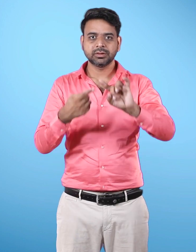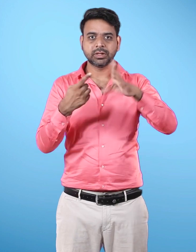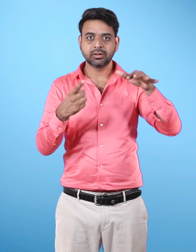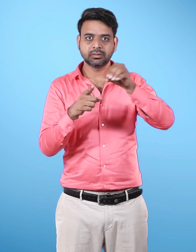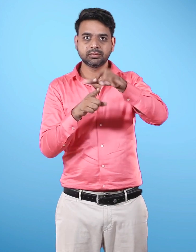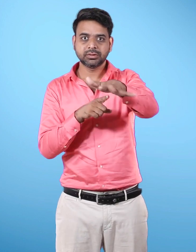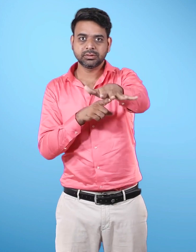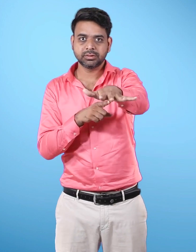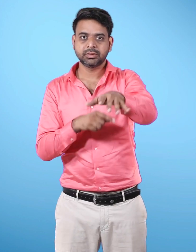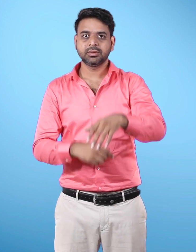conductors,